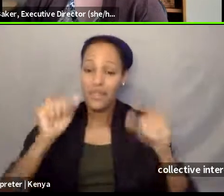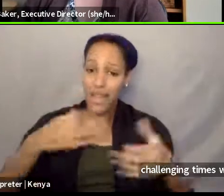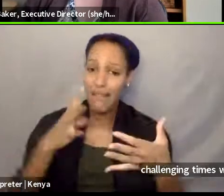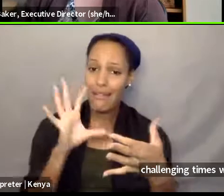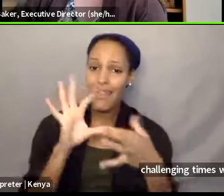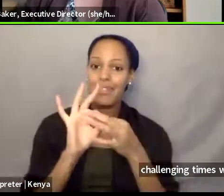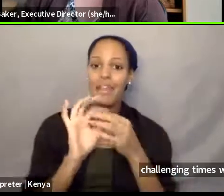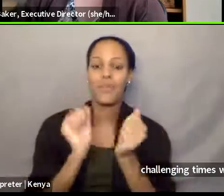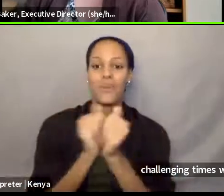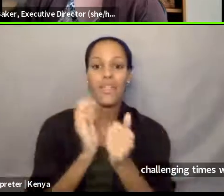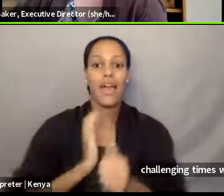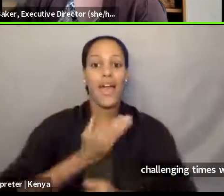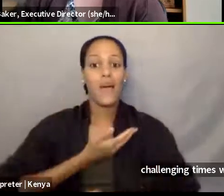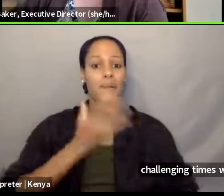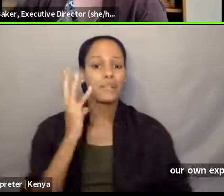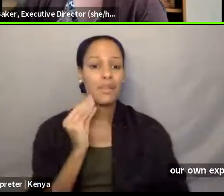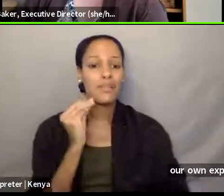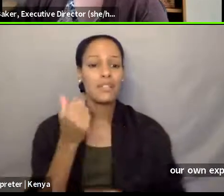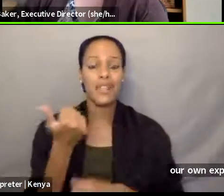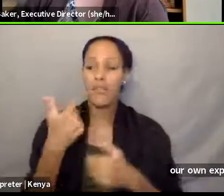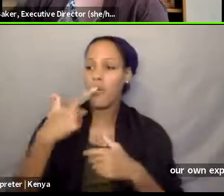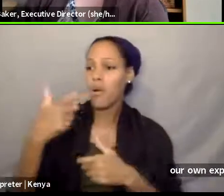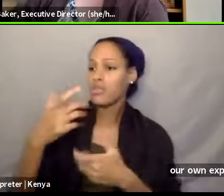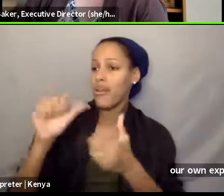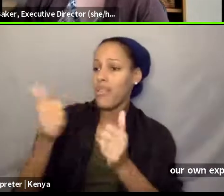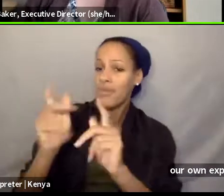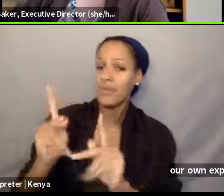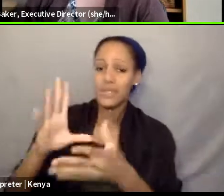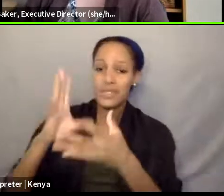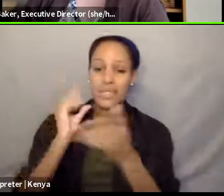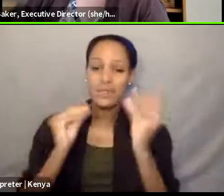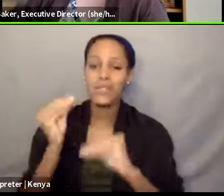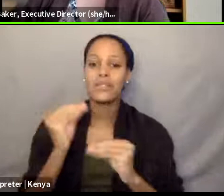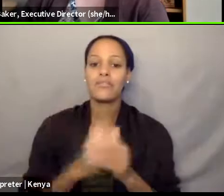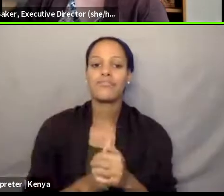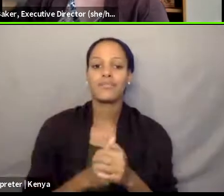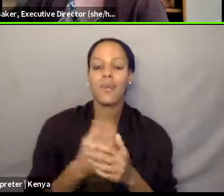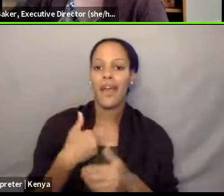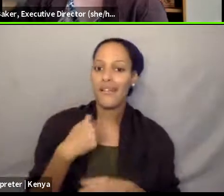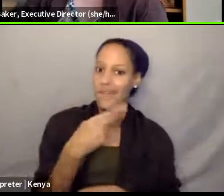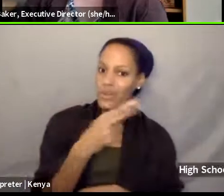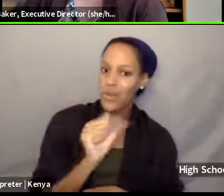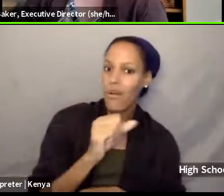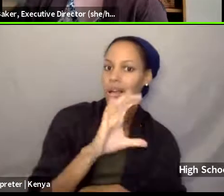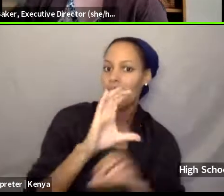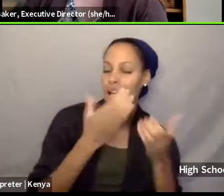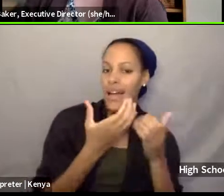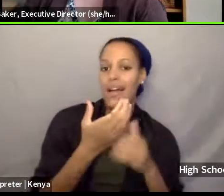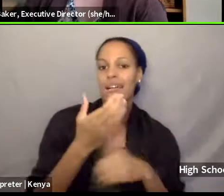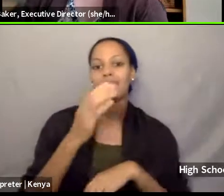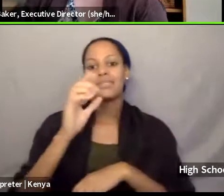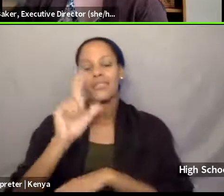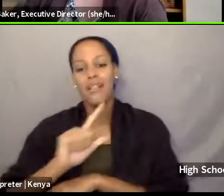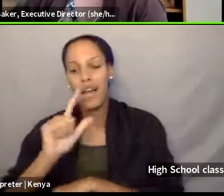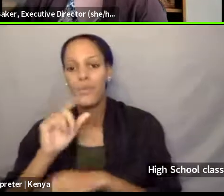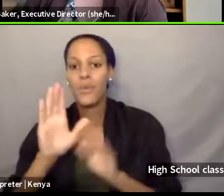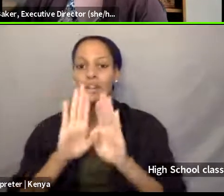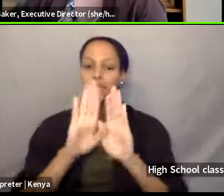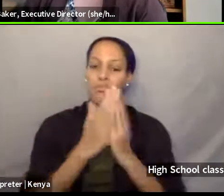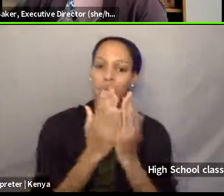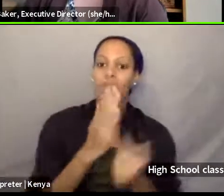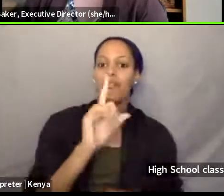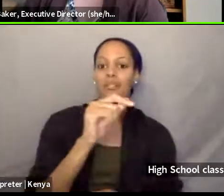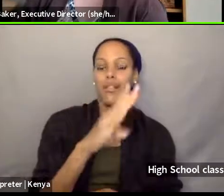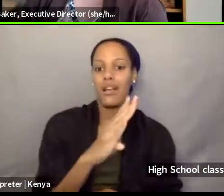experiences and the experiences of others. High school classes, book clubs, public libraries, senior centers, correctional facilities, and